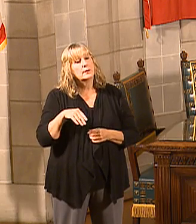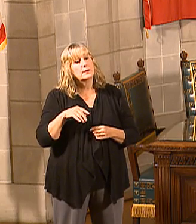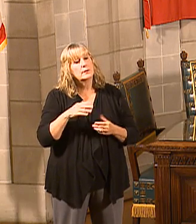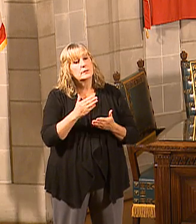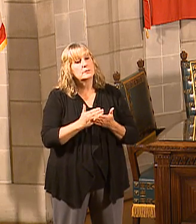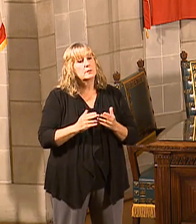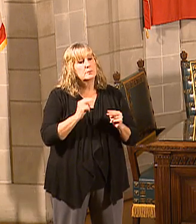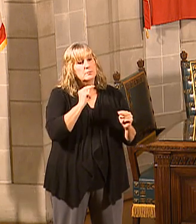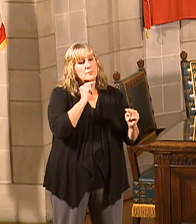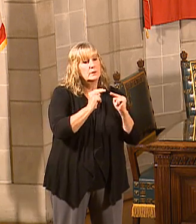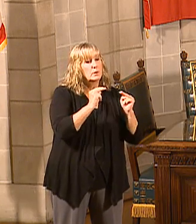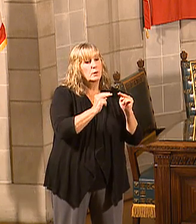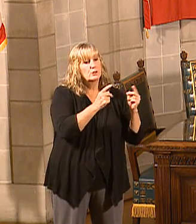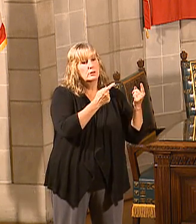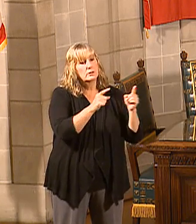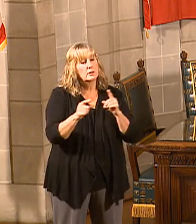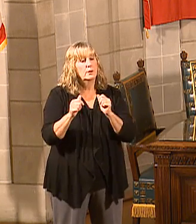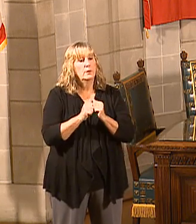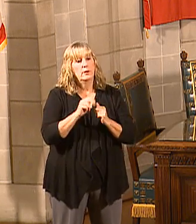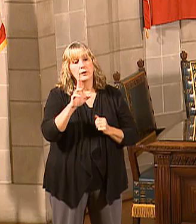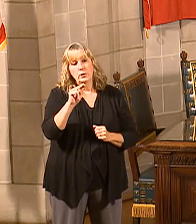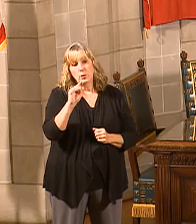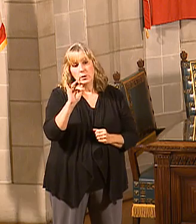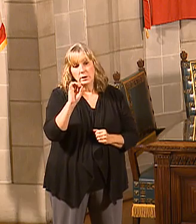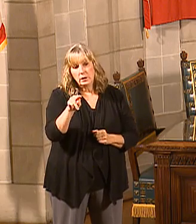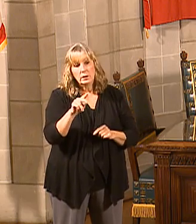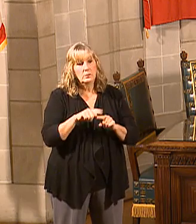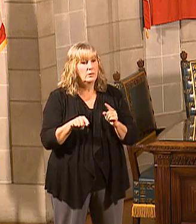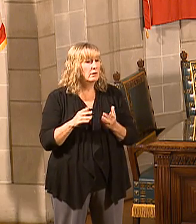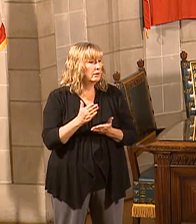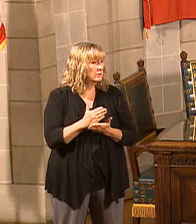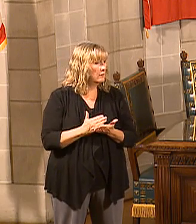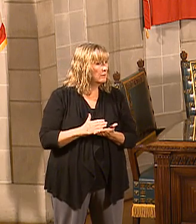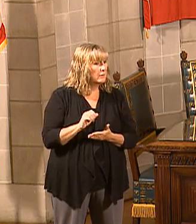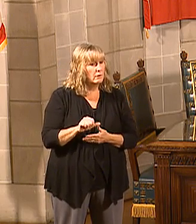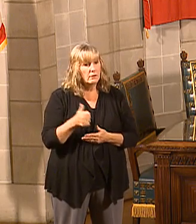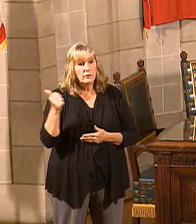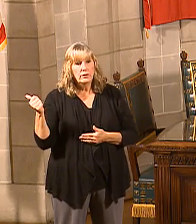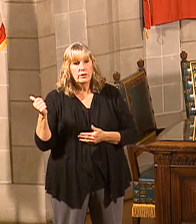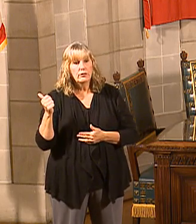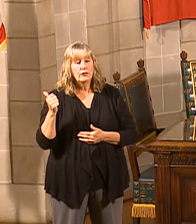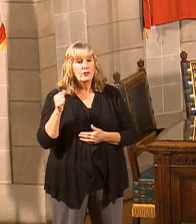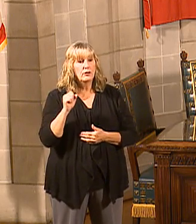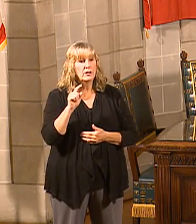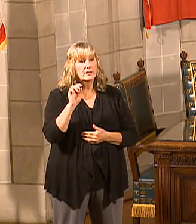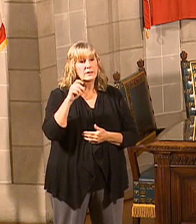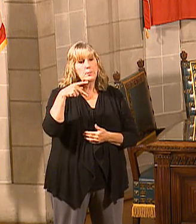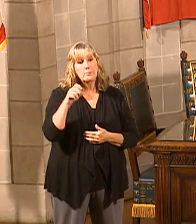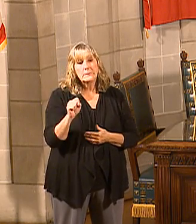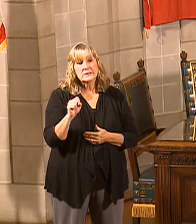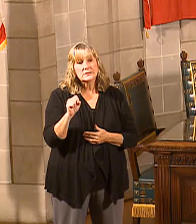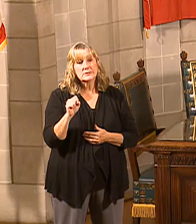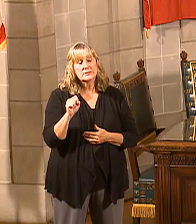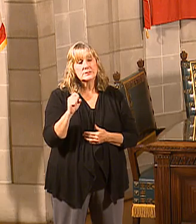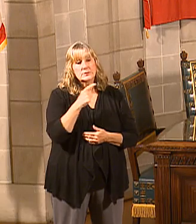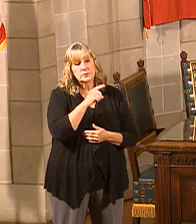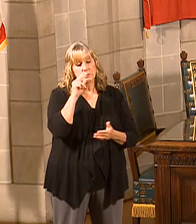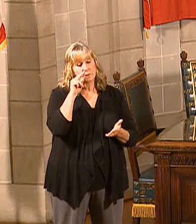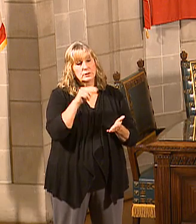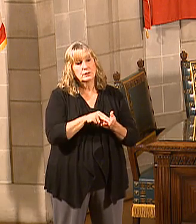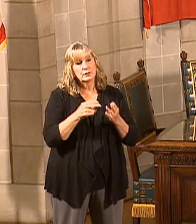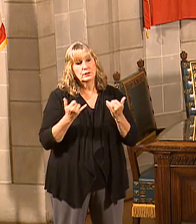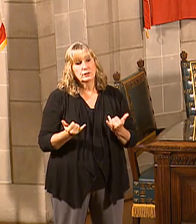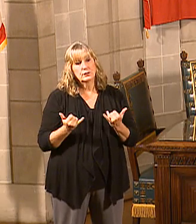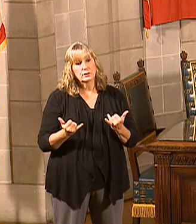some negotiations going on with the union, but are there some other kinds of steps that you're looking at to